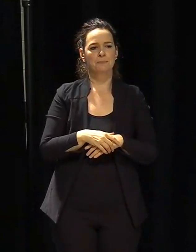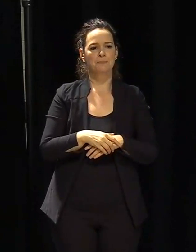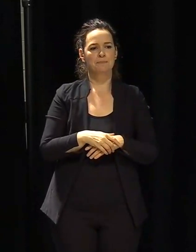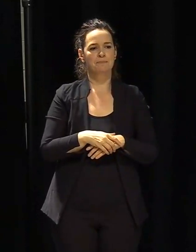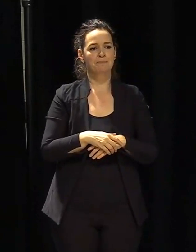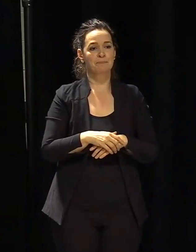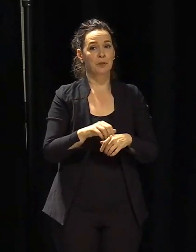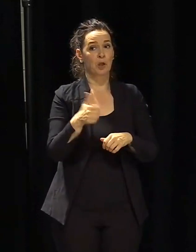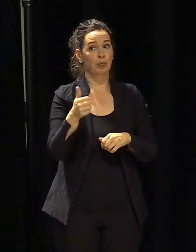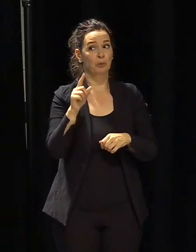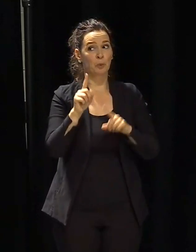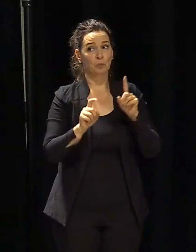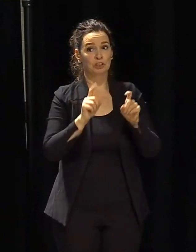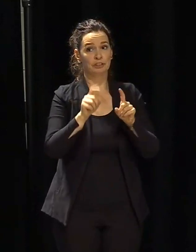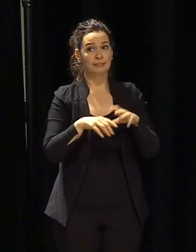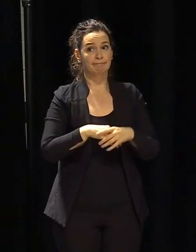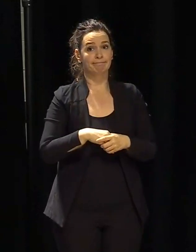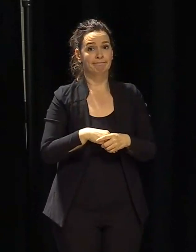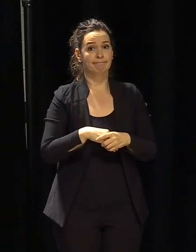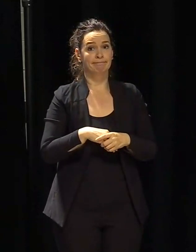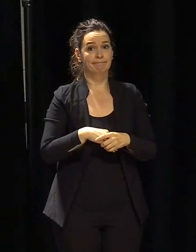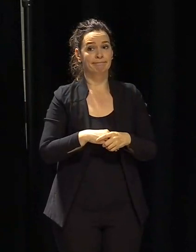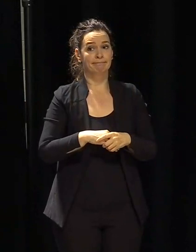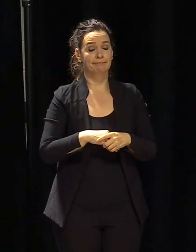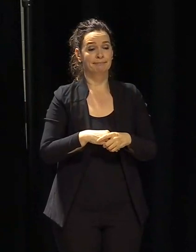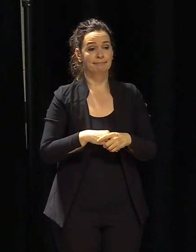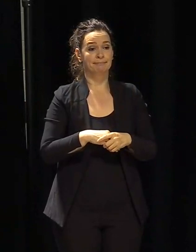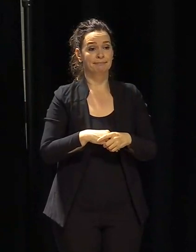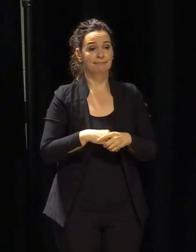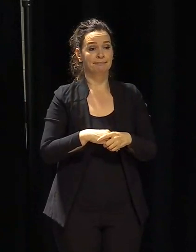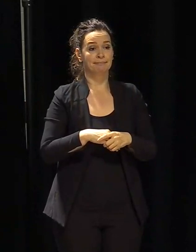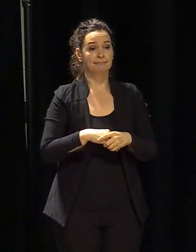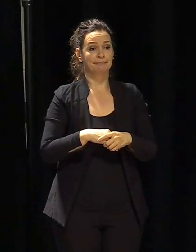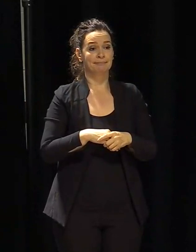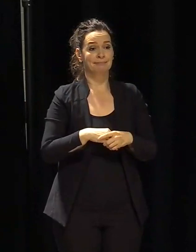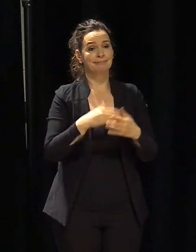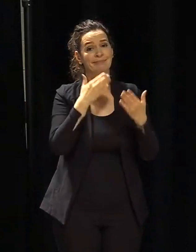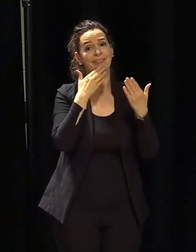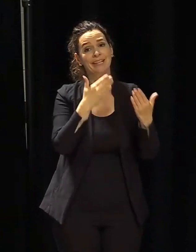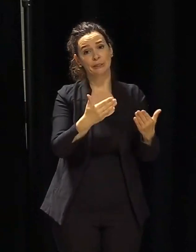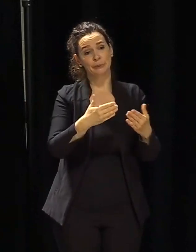Other questions? Well, thanks, folks. We'll see everybody on Thursday.